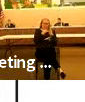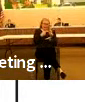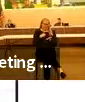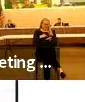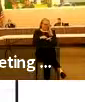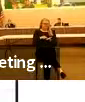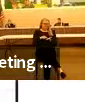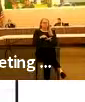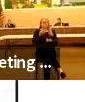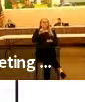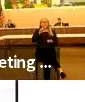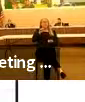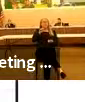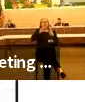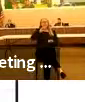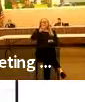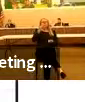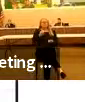30%